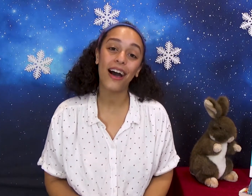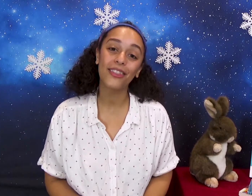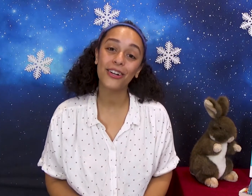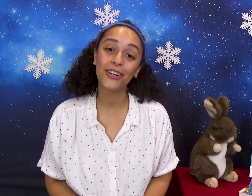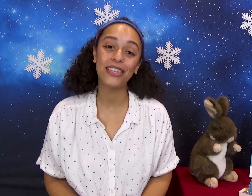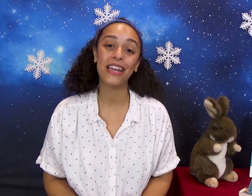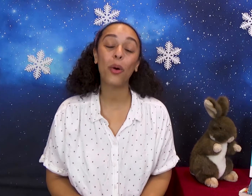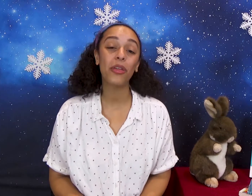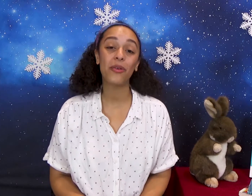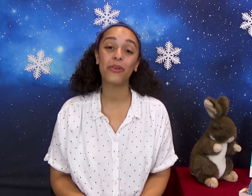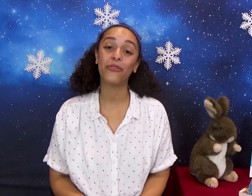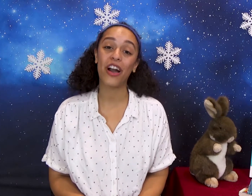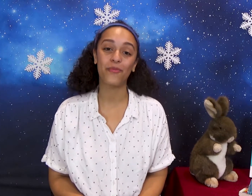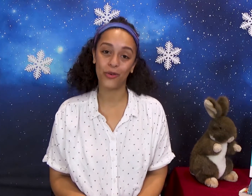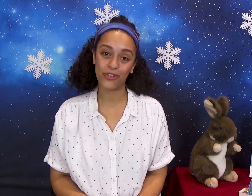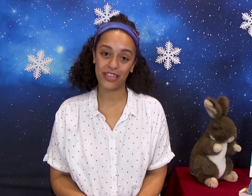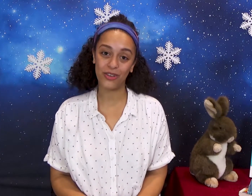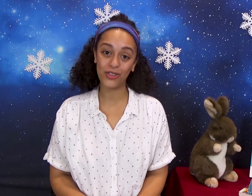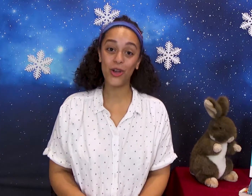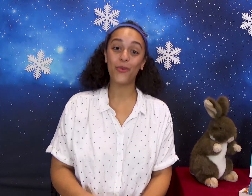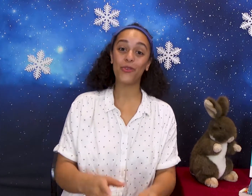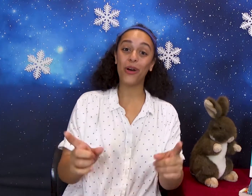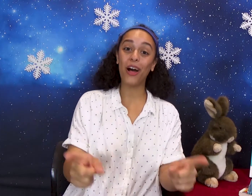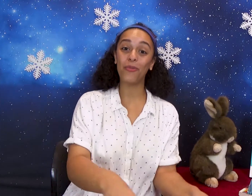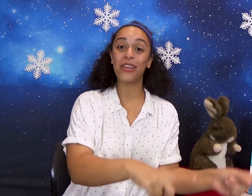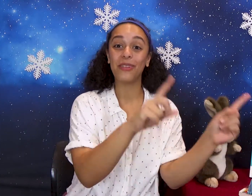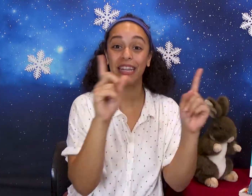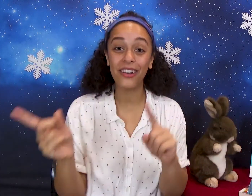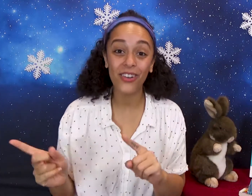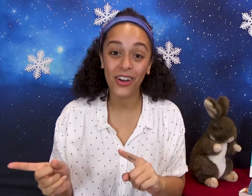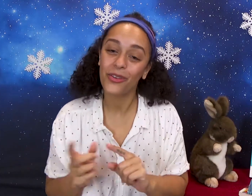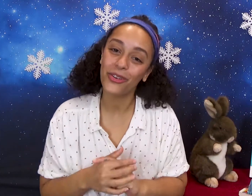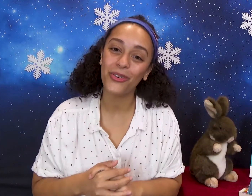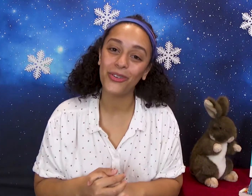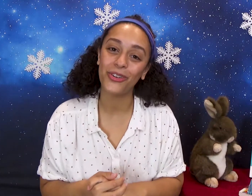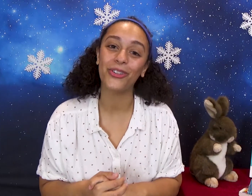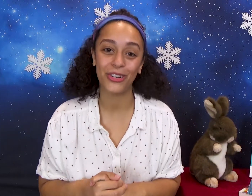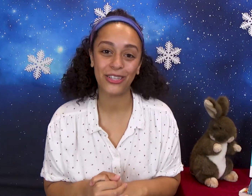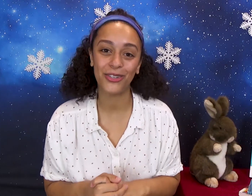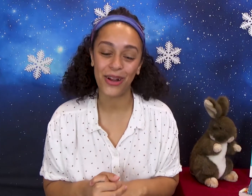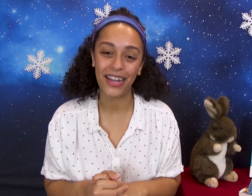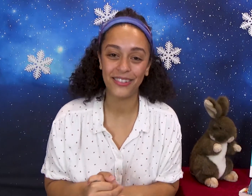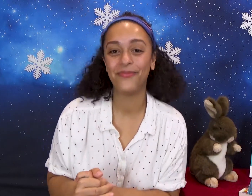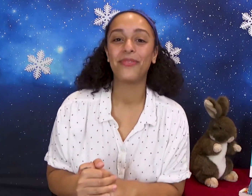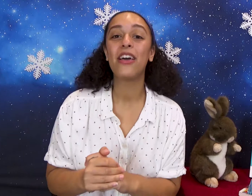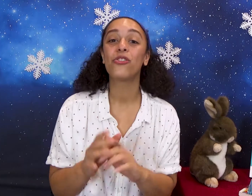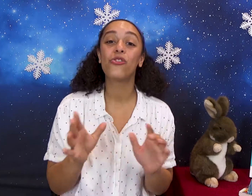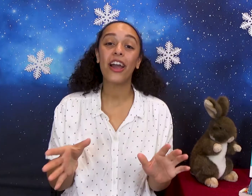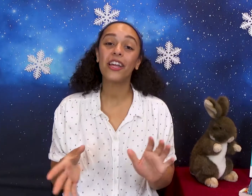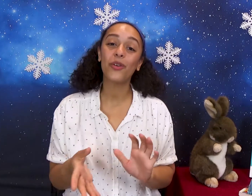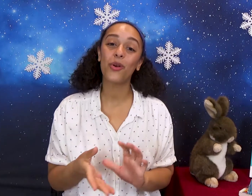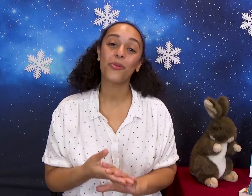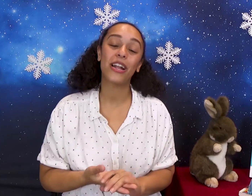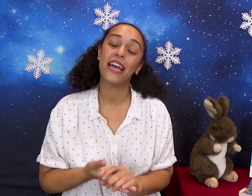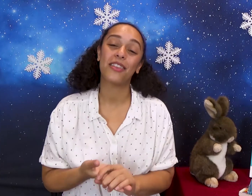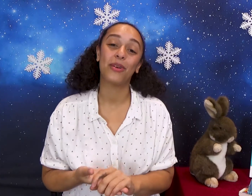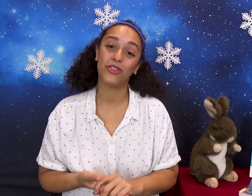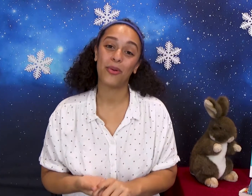toddlers and helping them build by motor skills which will help them later on when they're older learning to write. try to incorporate it as much as